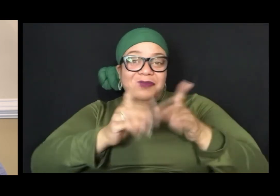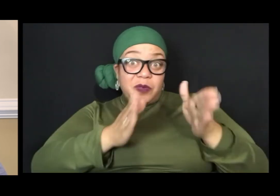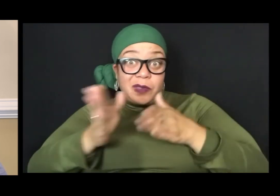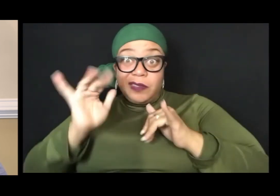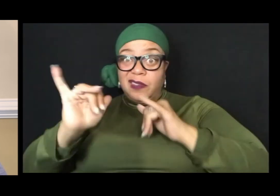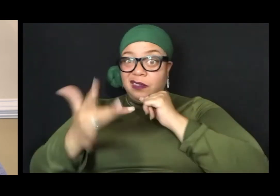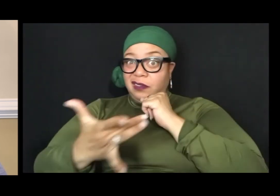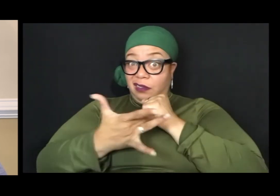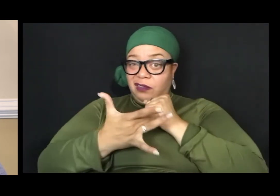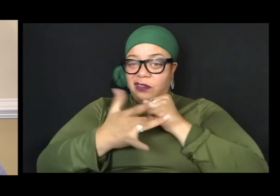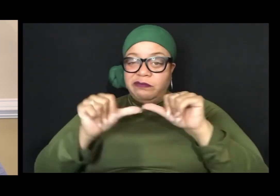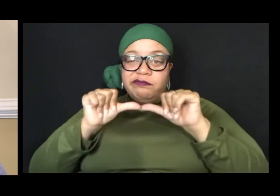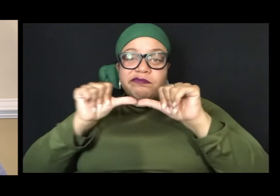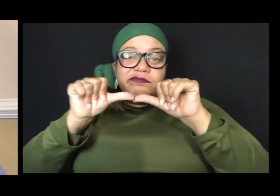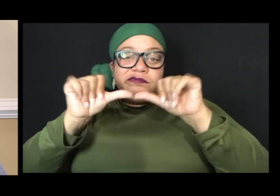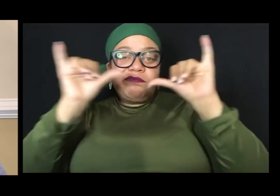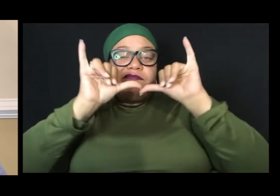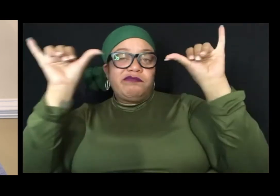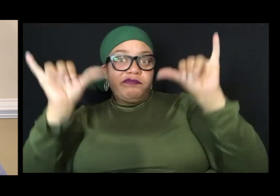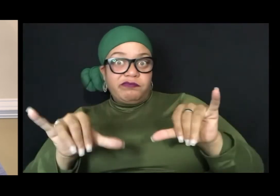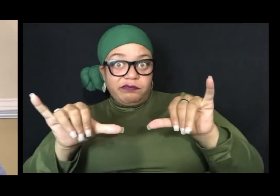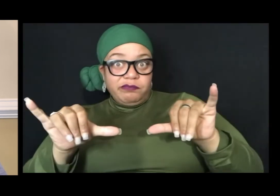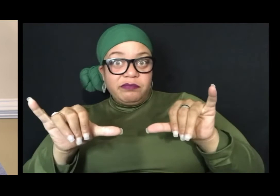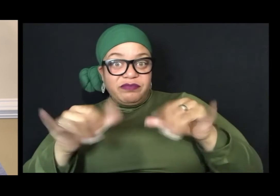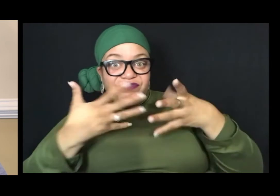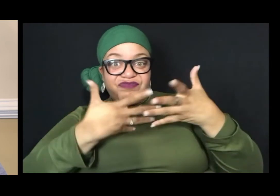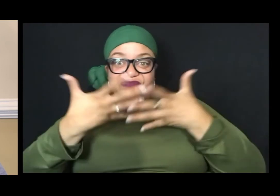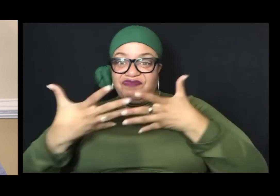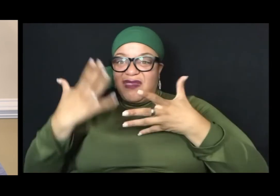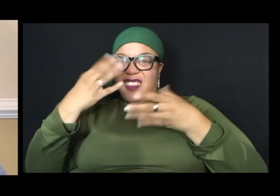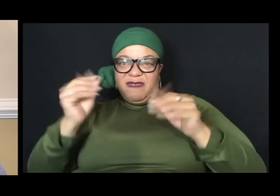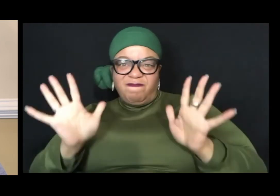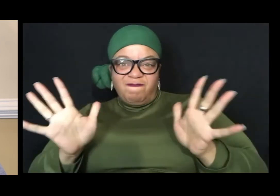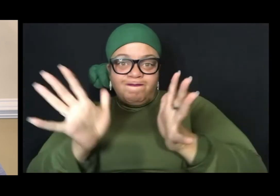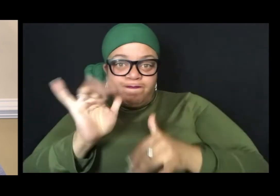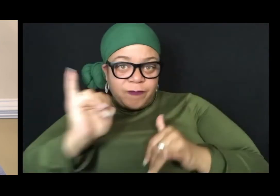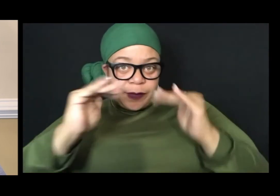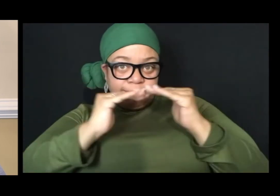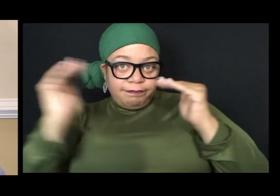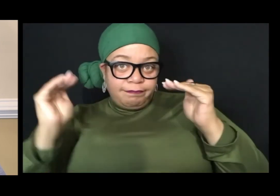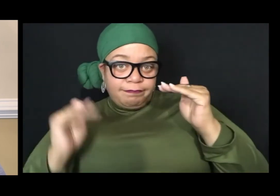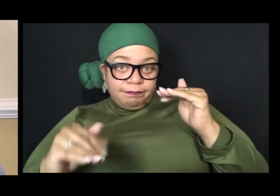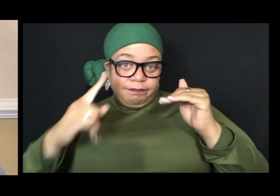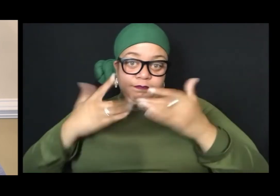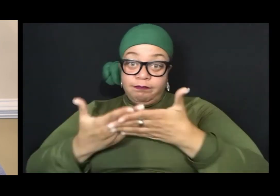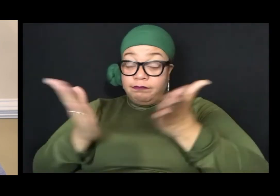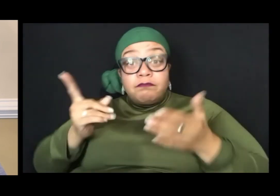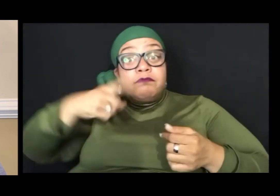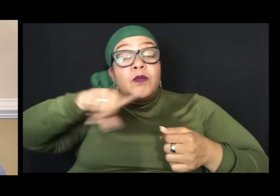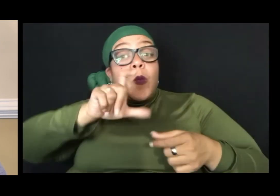technology continues to systematically engage and perpetuate these inequities. 1.